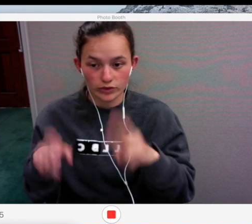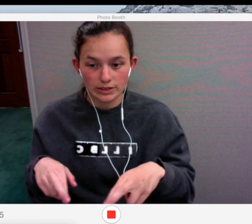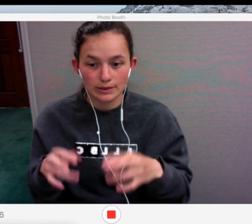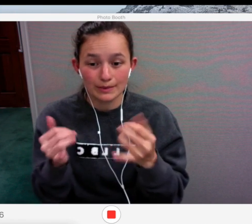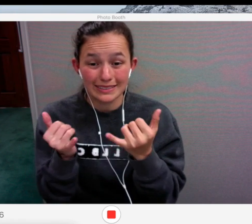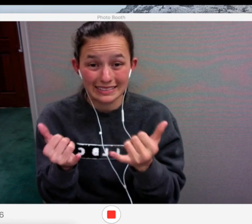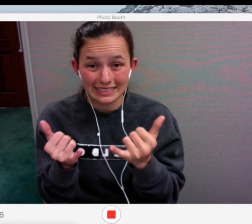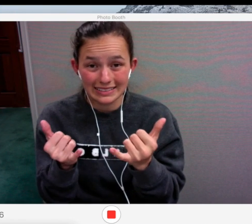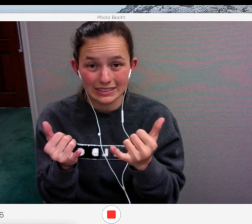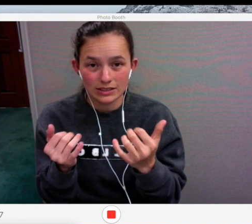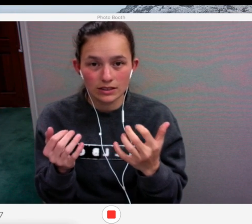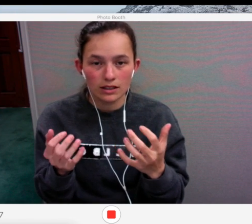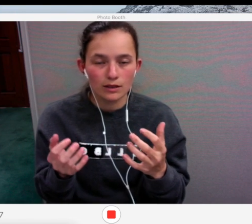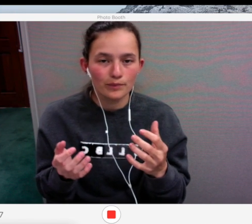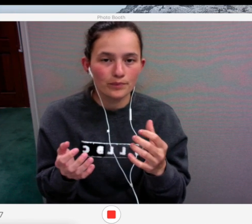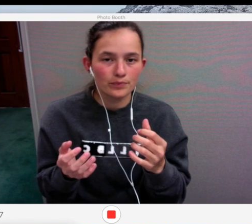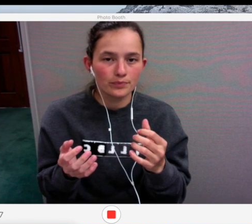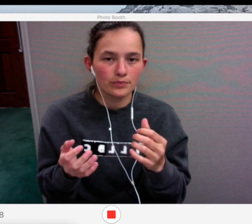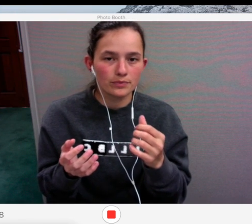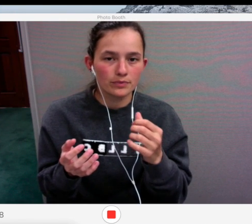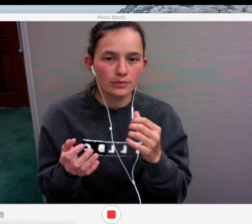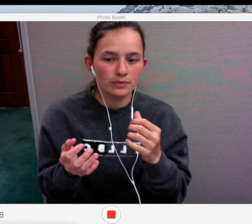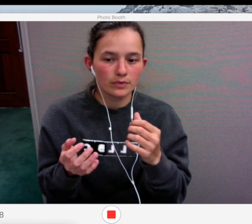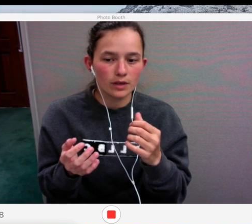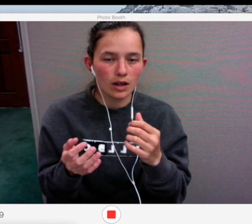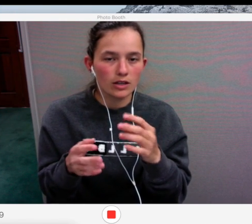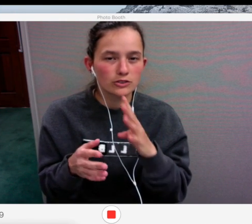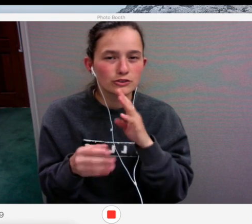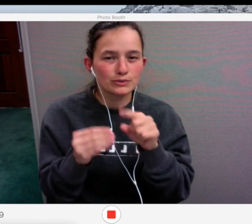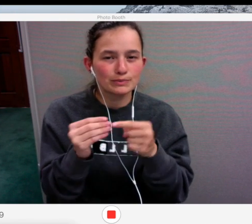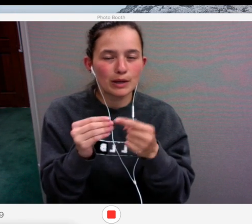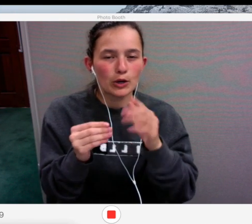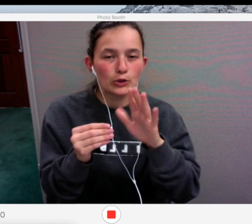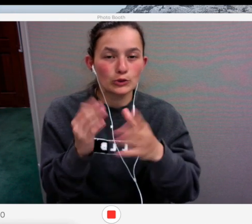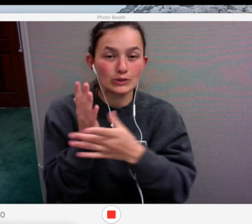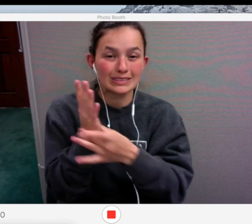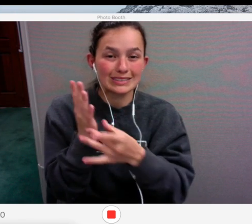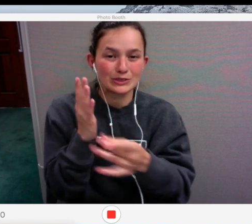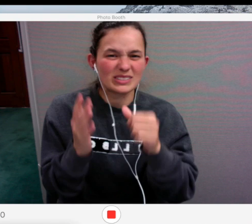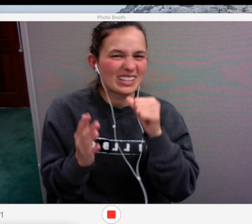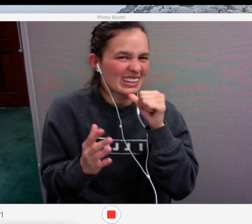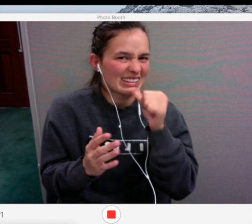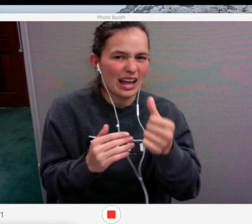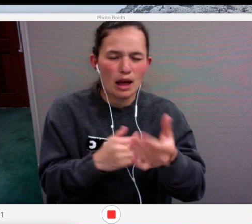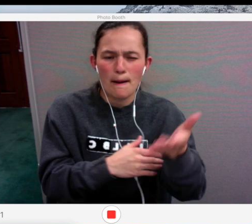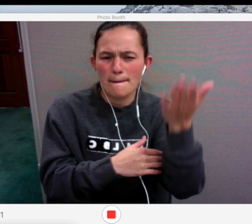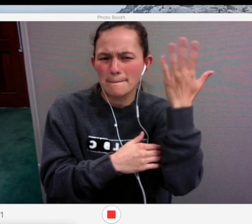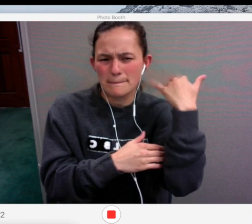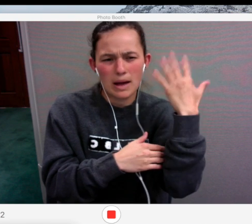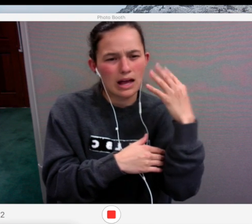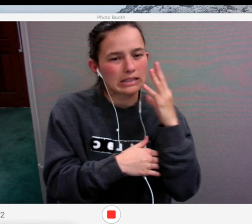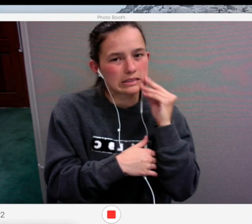is highlighting your skills more than your work history.